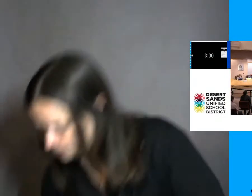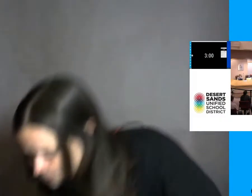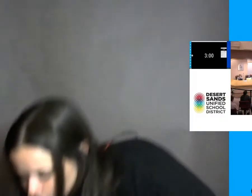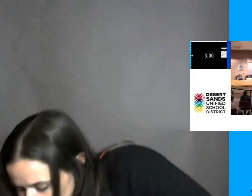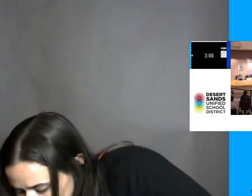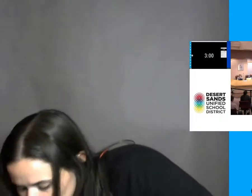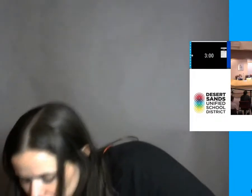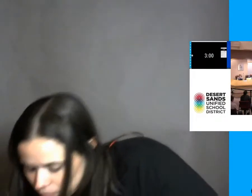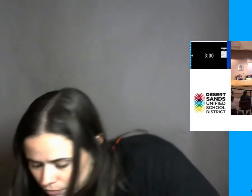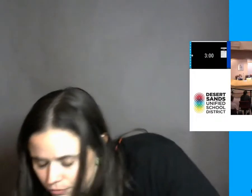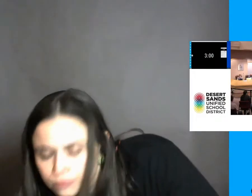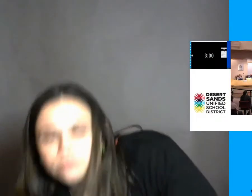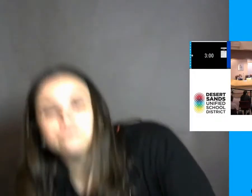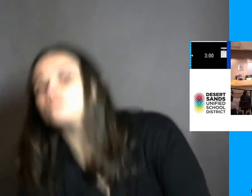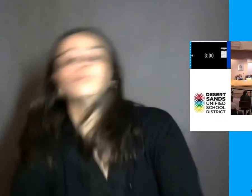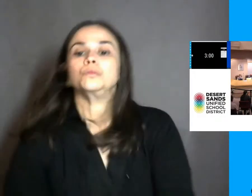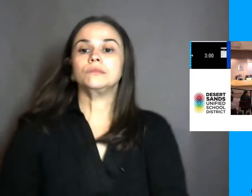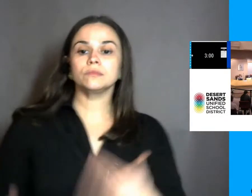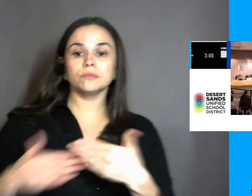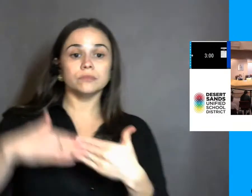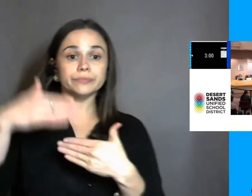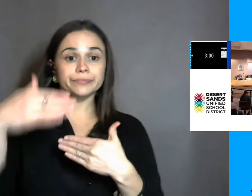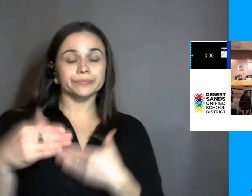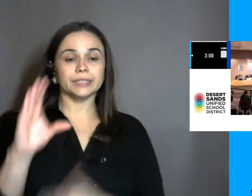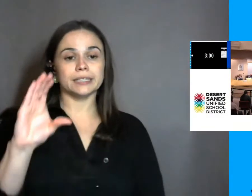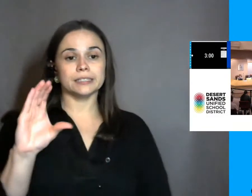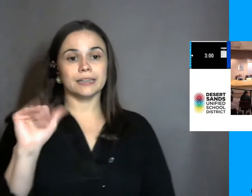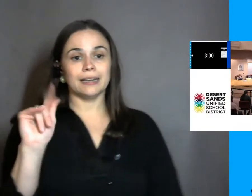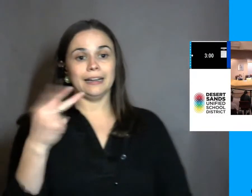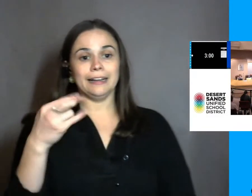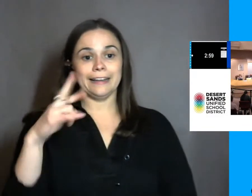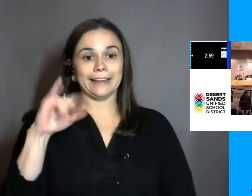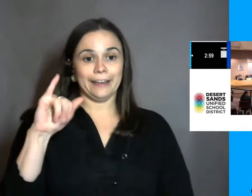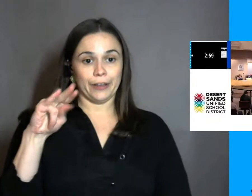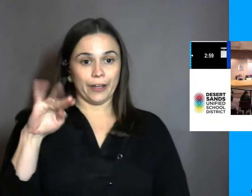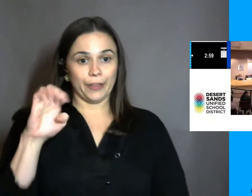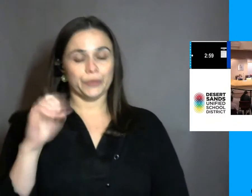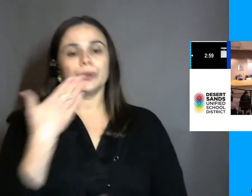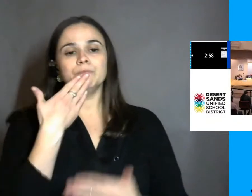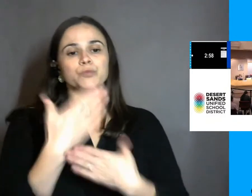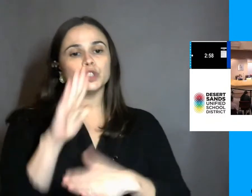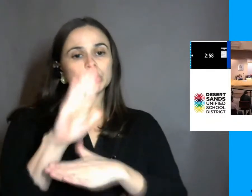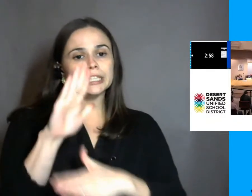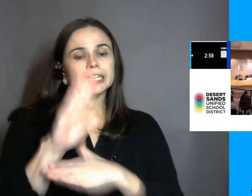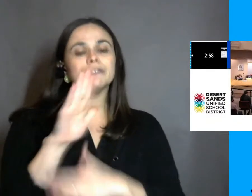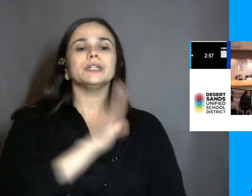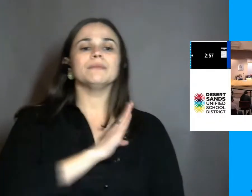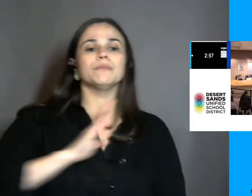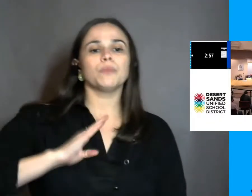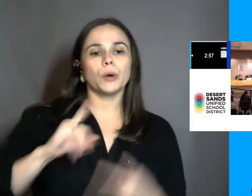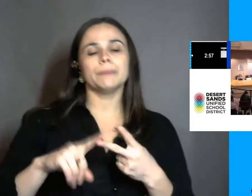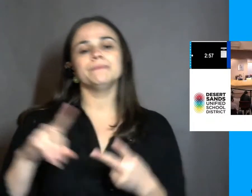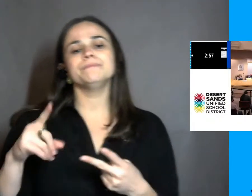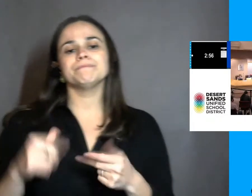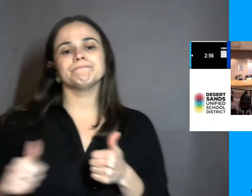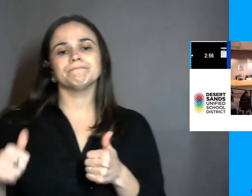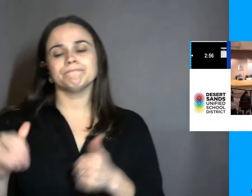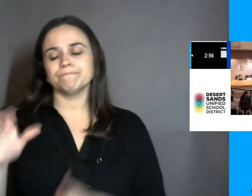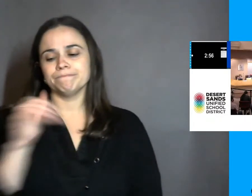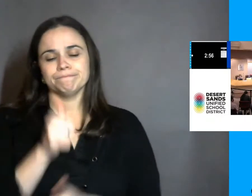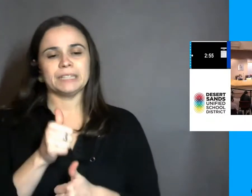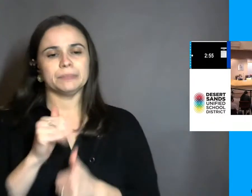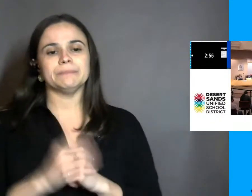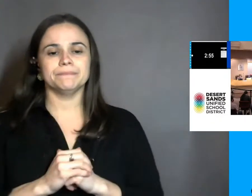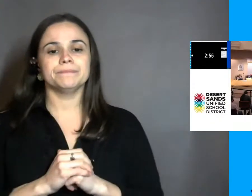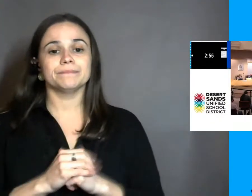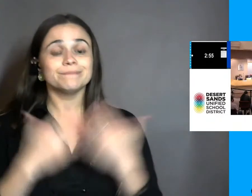The next letter, Catherine Corson. Good evening, board and cabinet members. I'd like to thank you for your continued efforts in